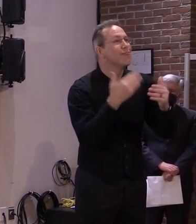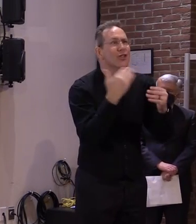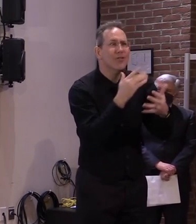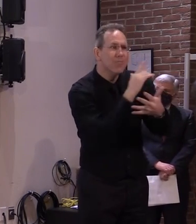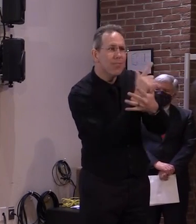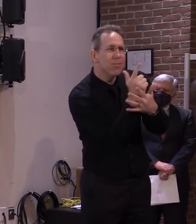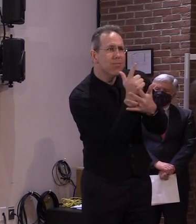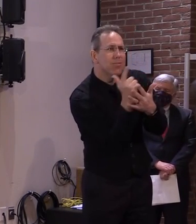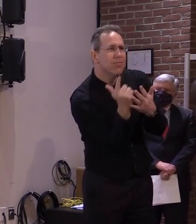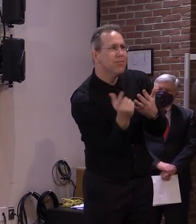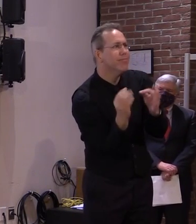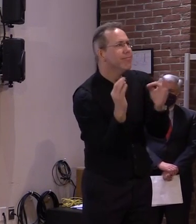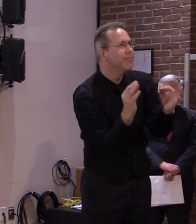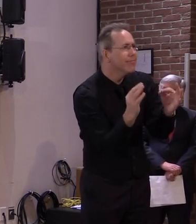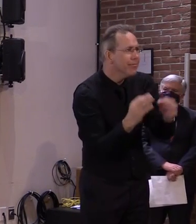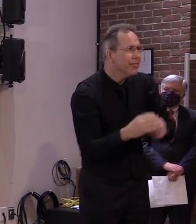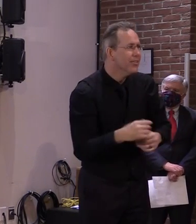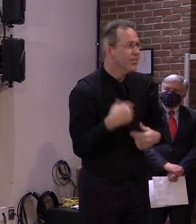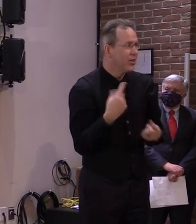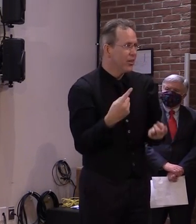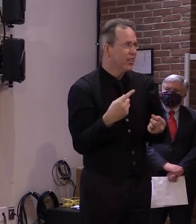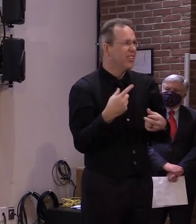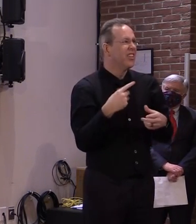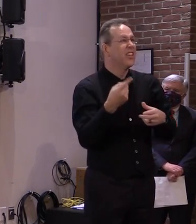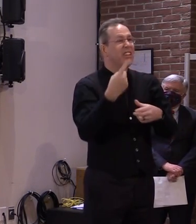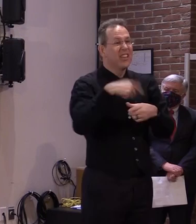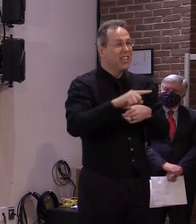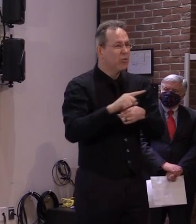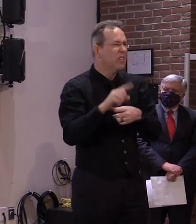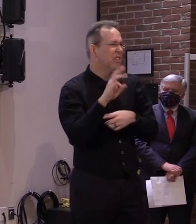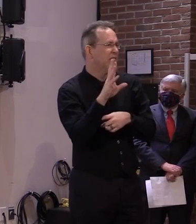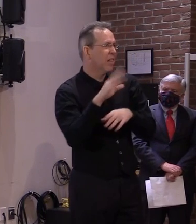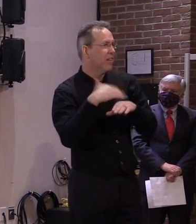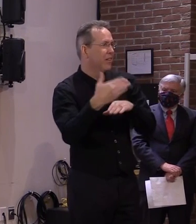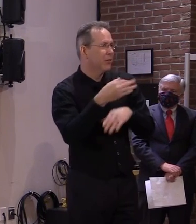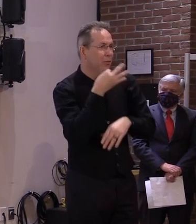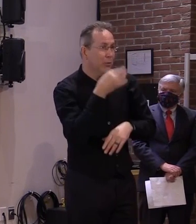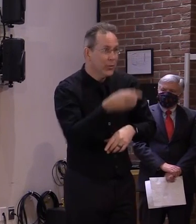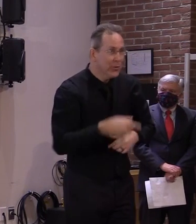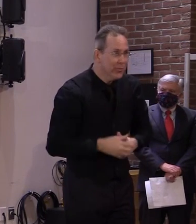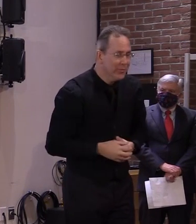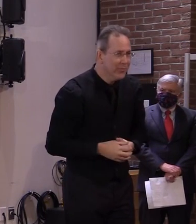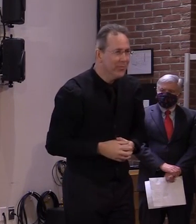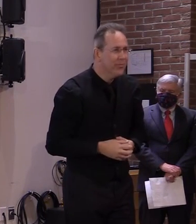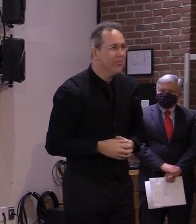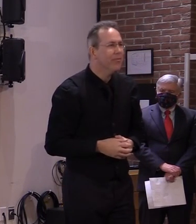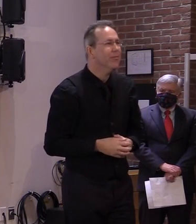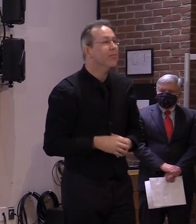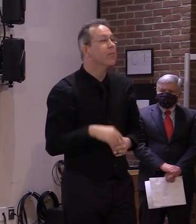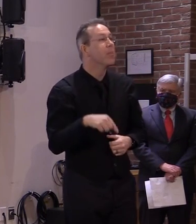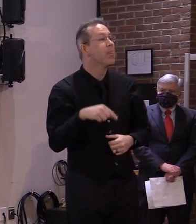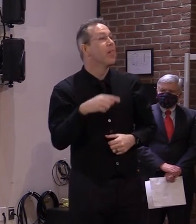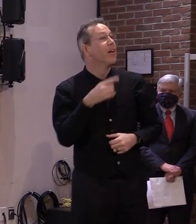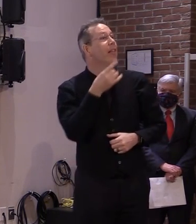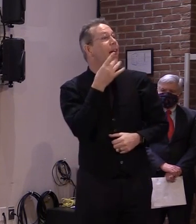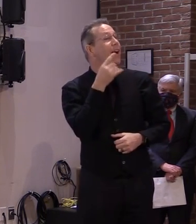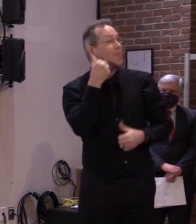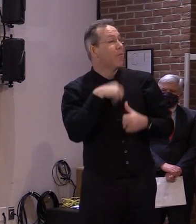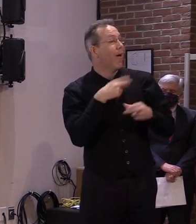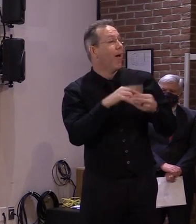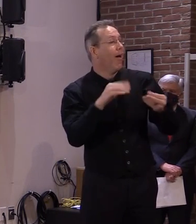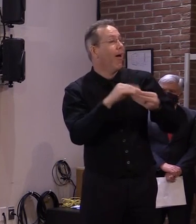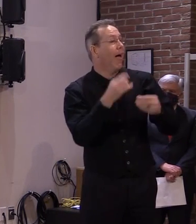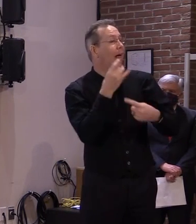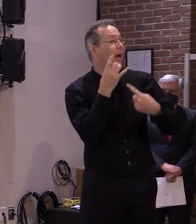quickly and shows we're moving closer and closer to the light at the end of the tunnel. Finally, as we announced on Friday, effective